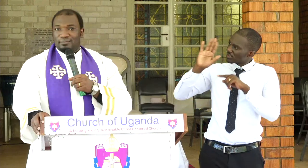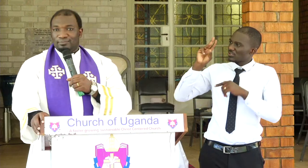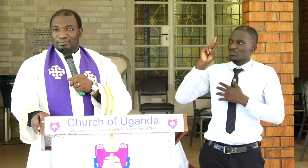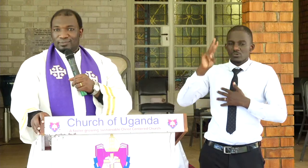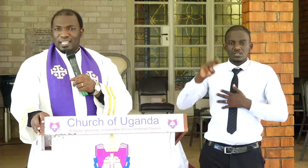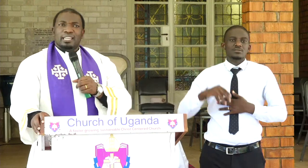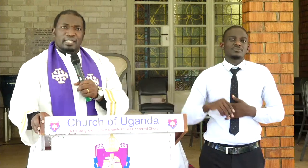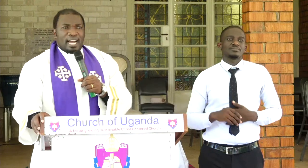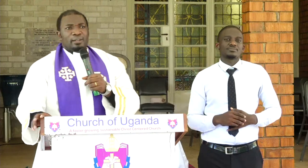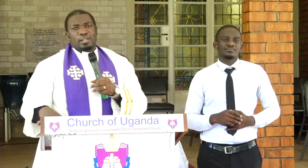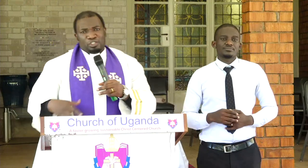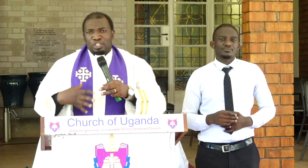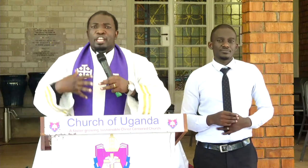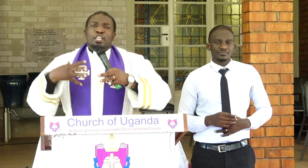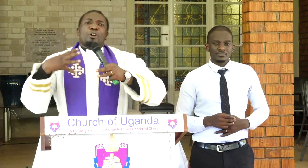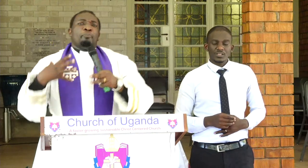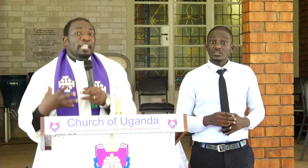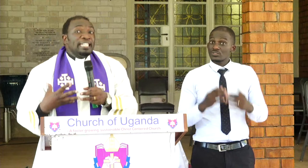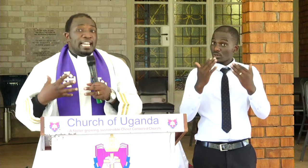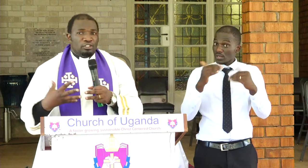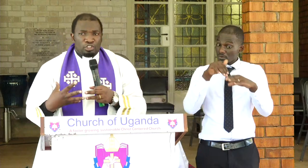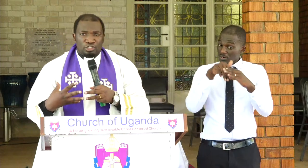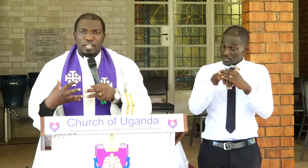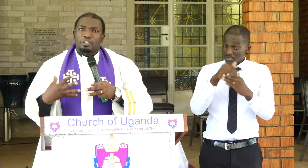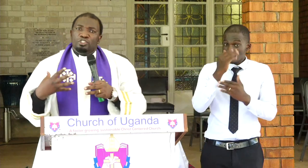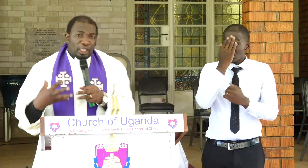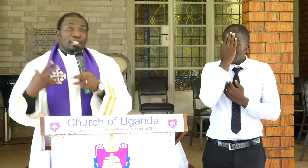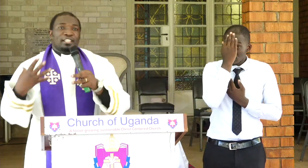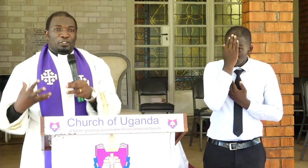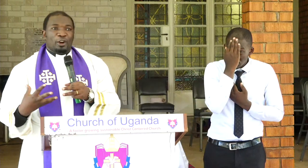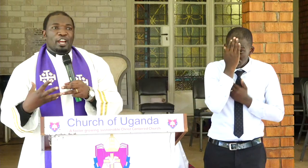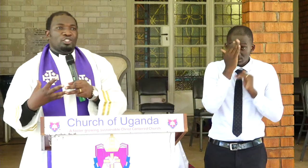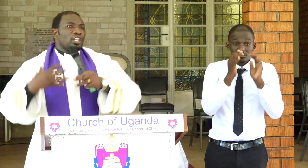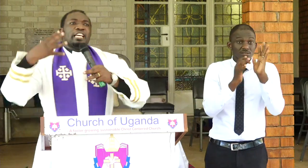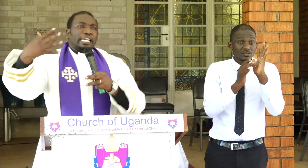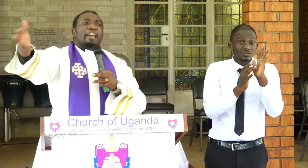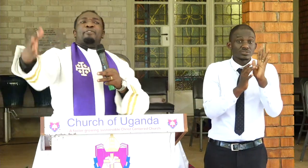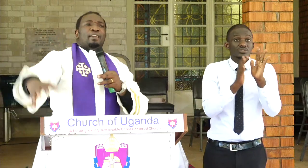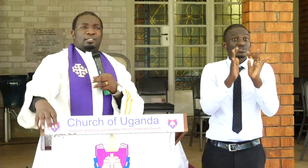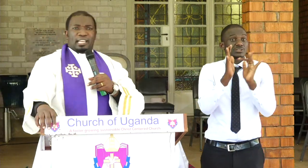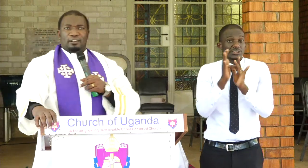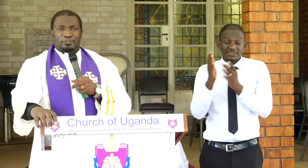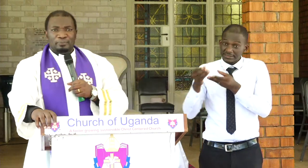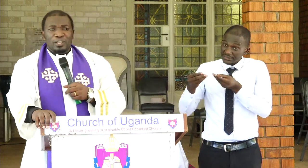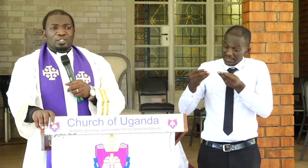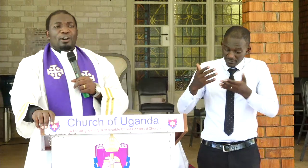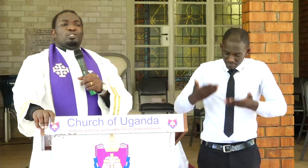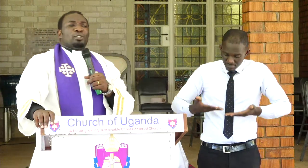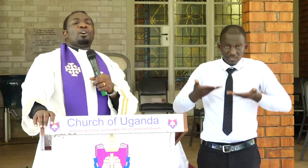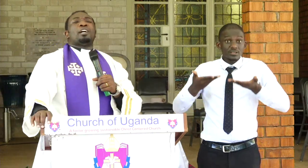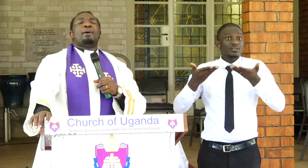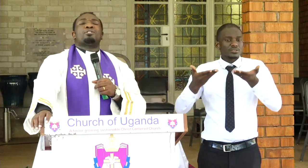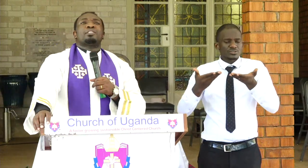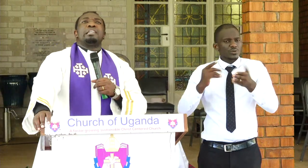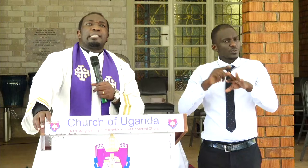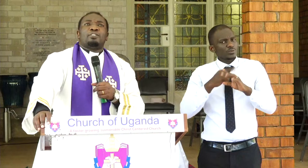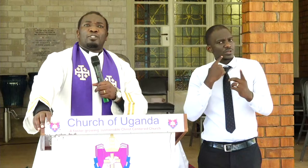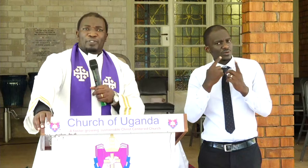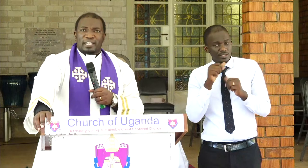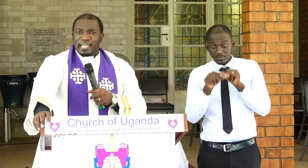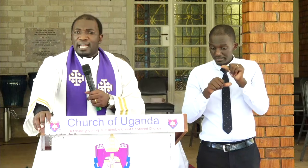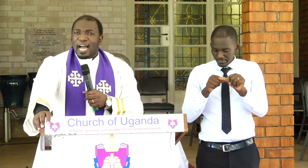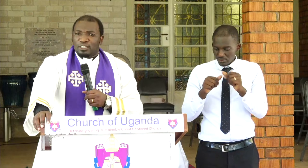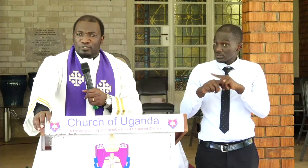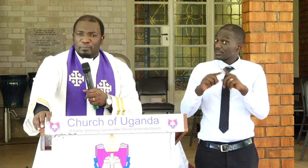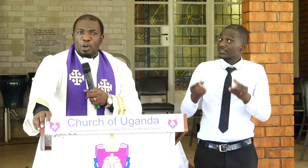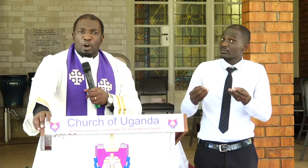will. In other words, in obedience, Jesus Christ gave himself. So as we talk about